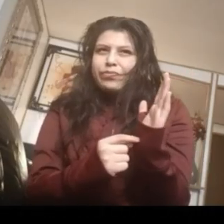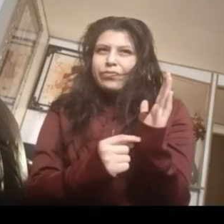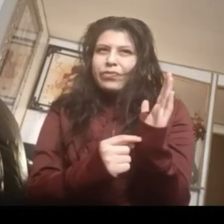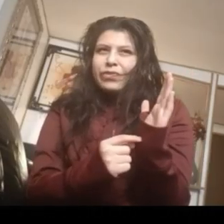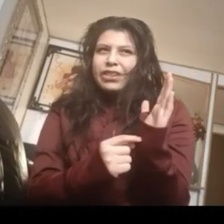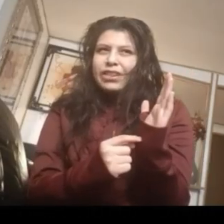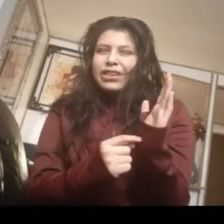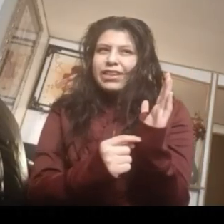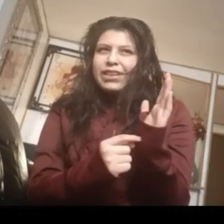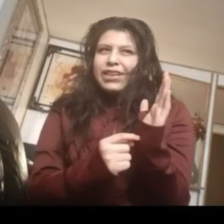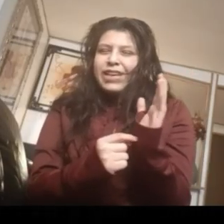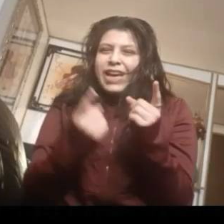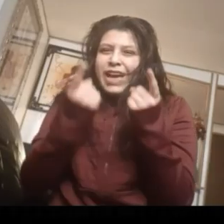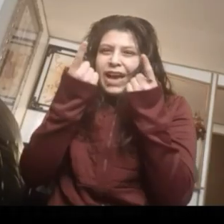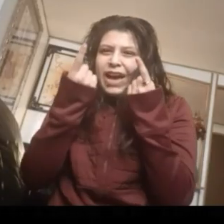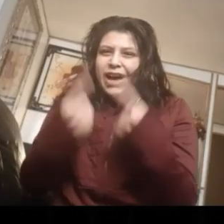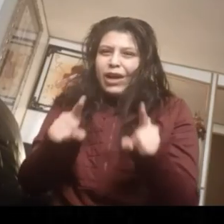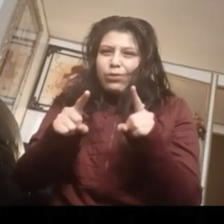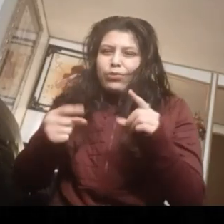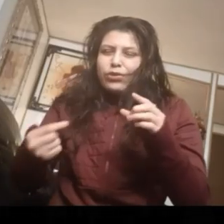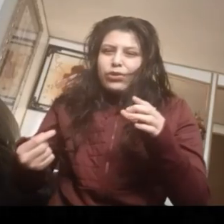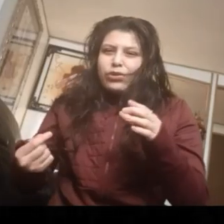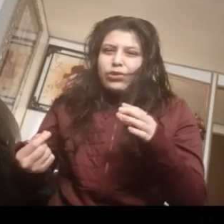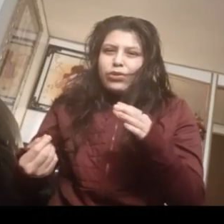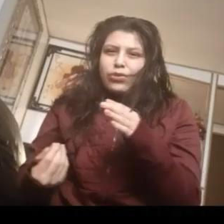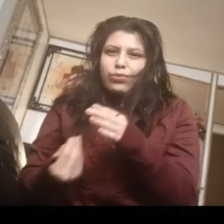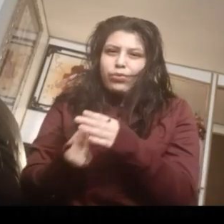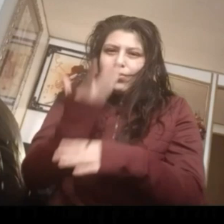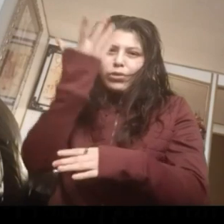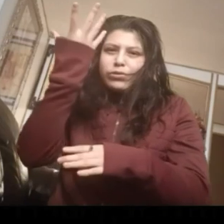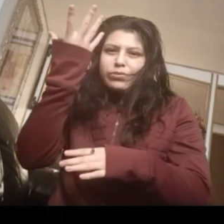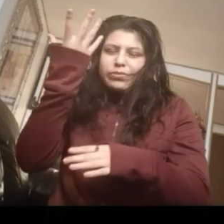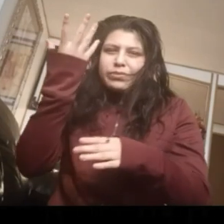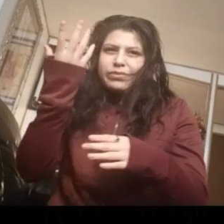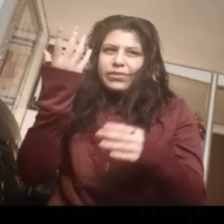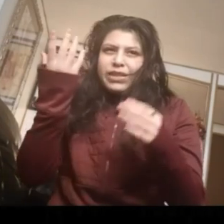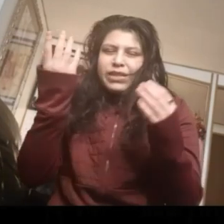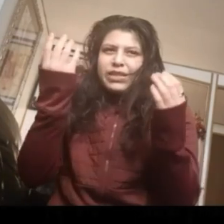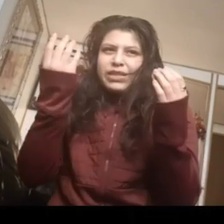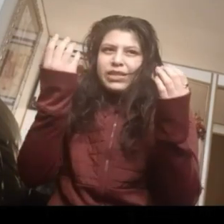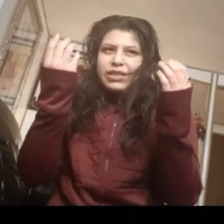Now, that last sentence, those numbers still exist.